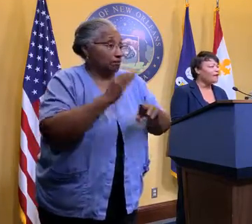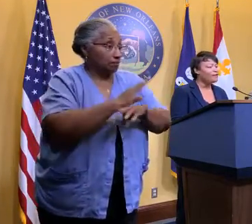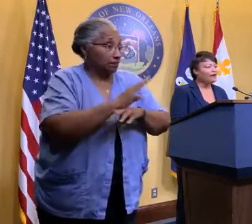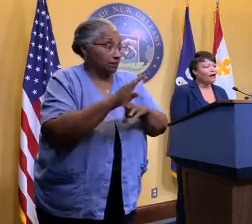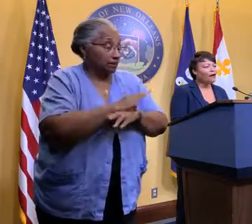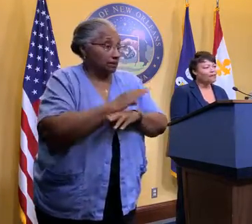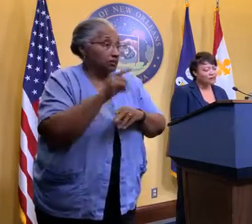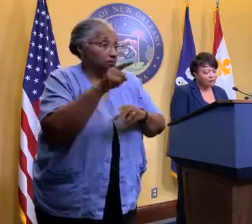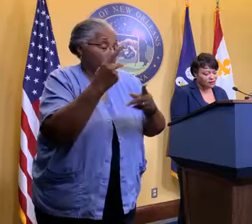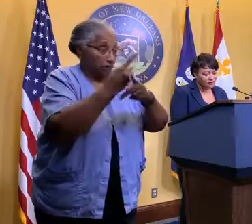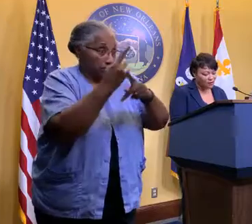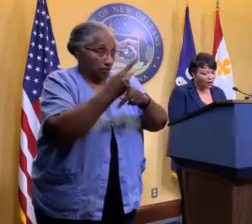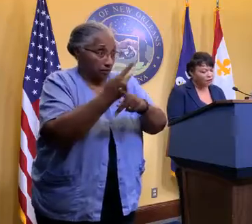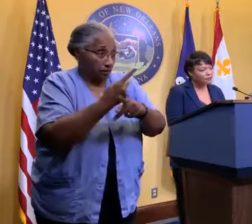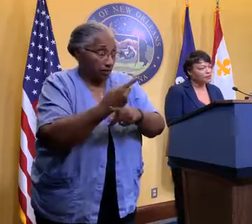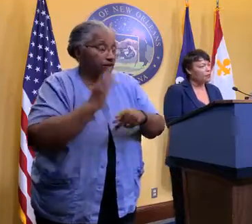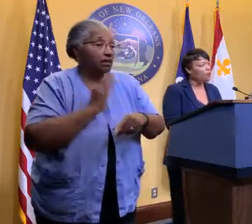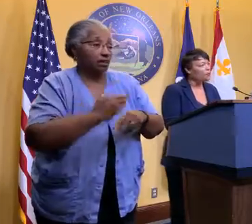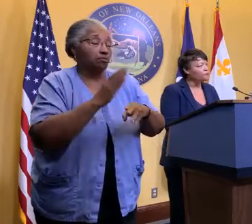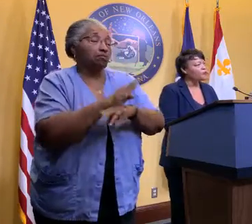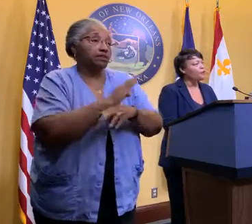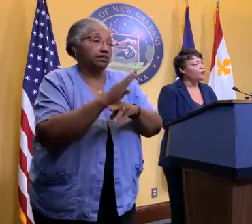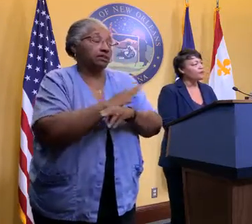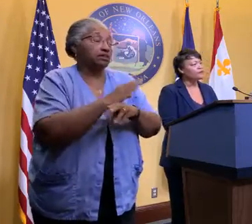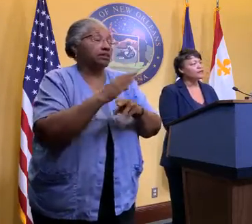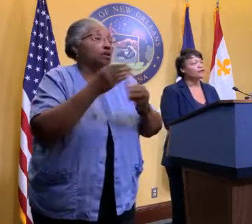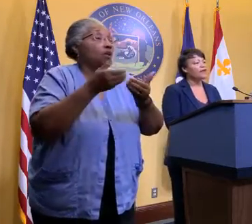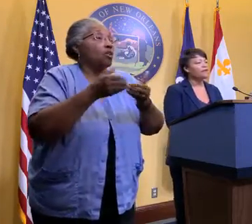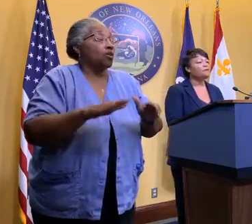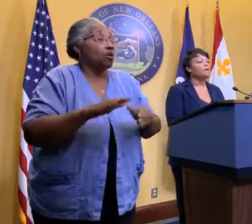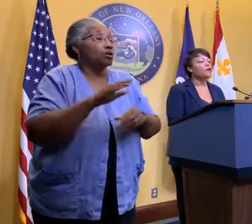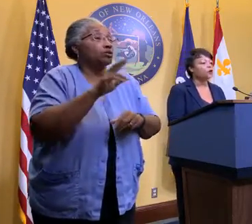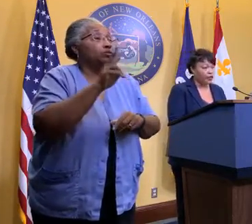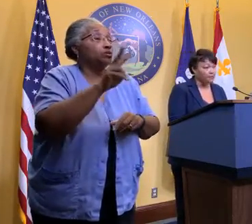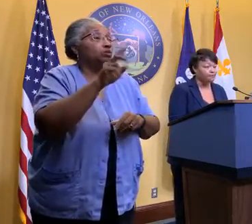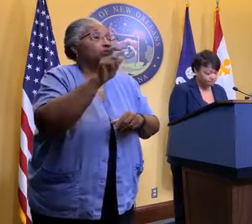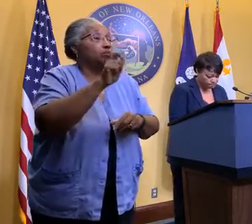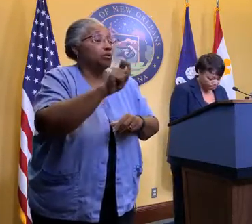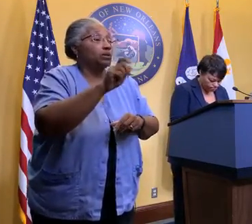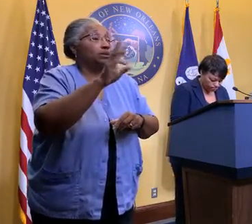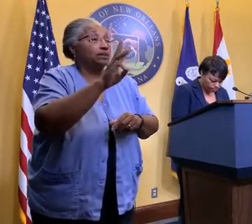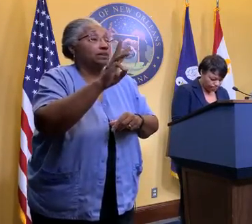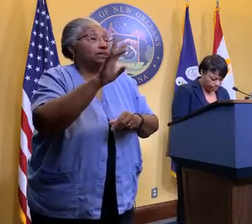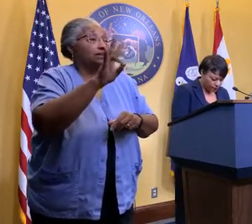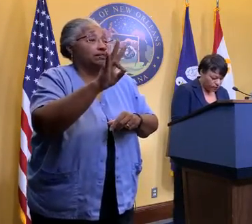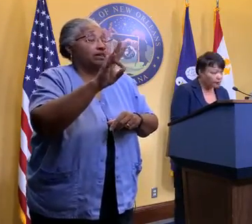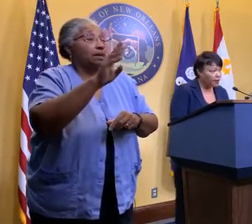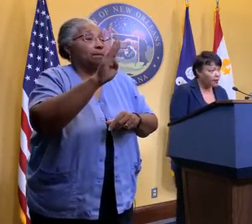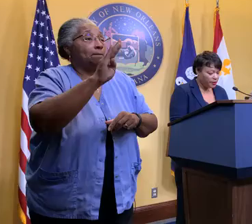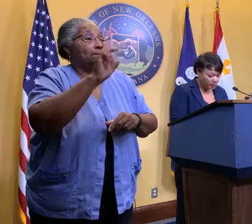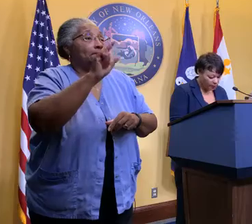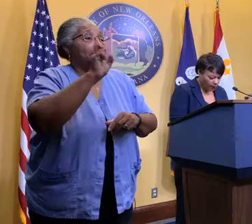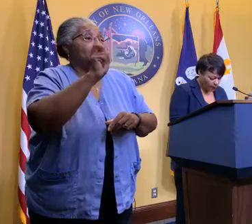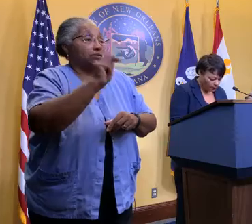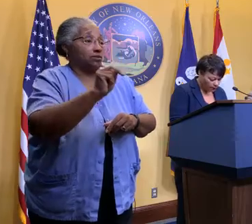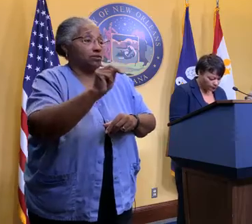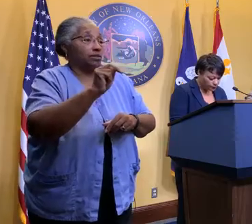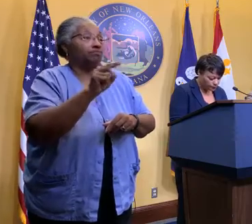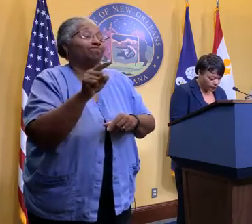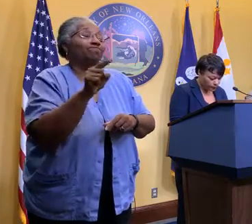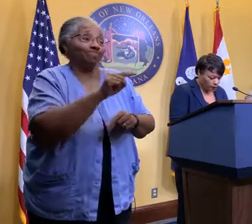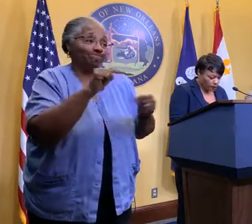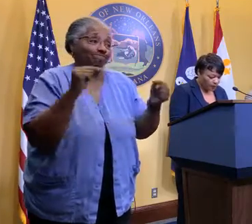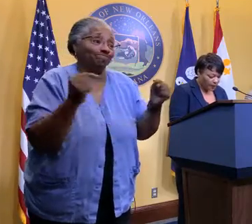that math, our businesses have lost an upward of $2.67 billion. So they're hurting as